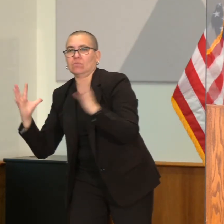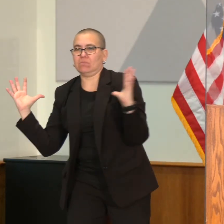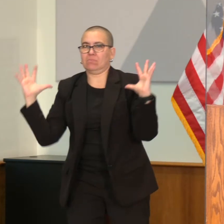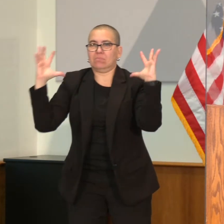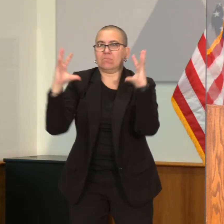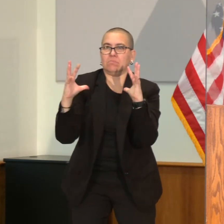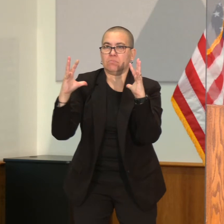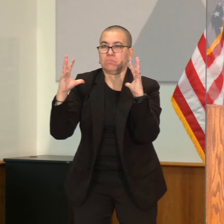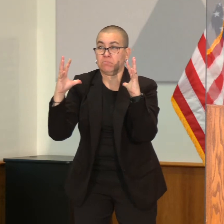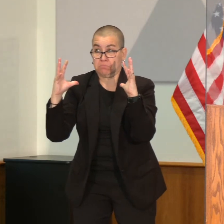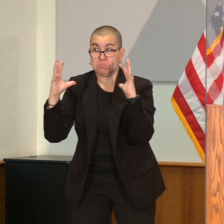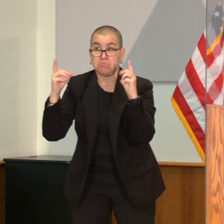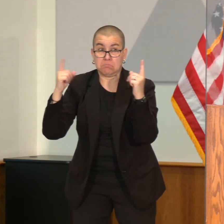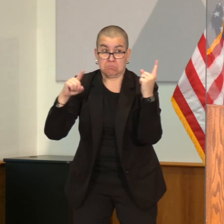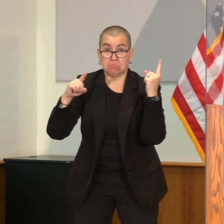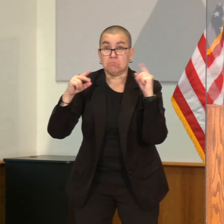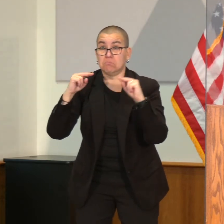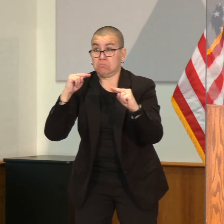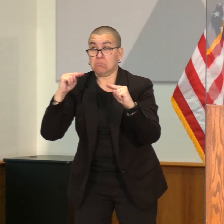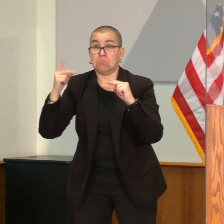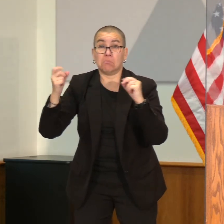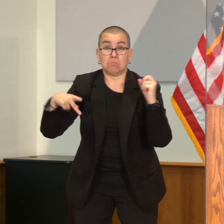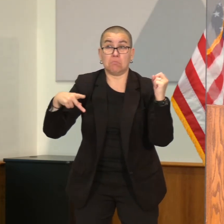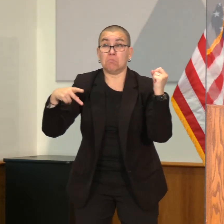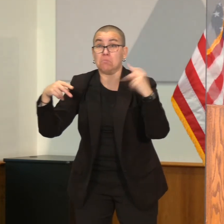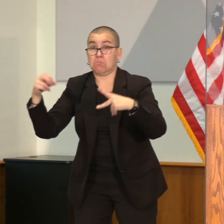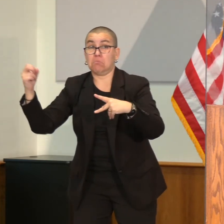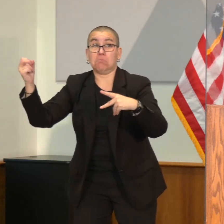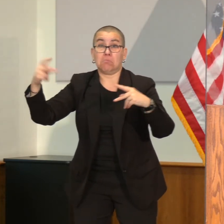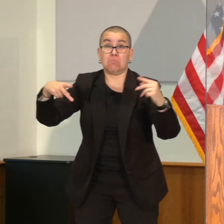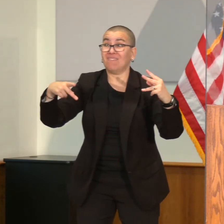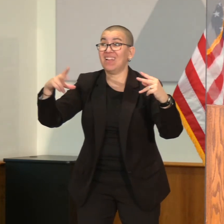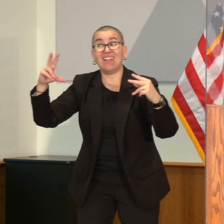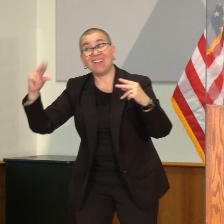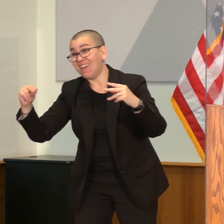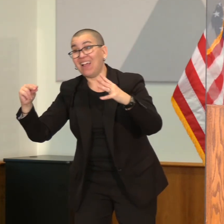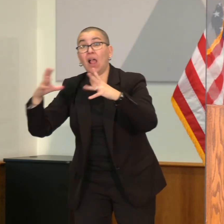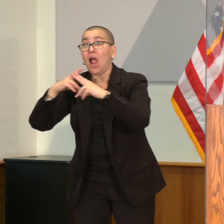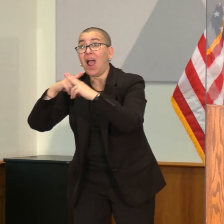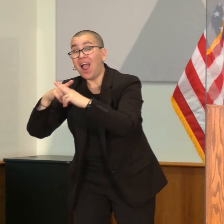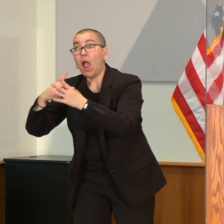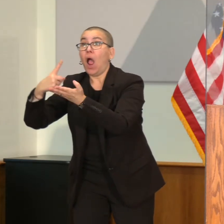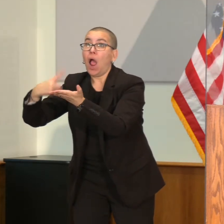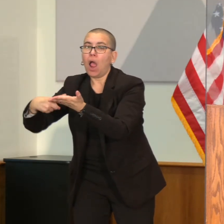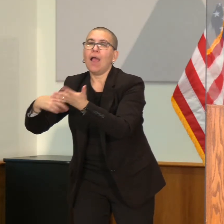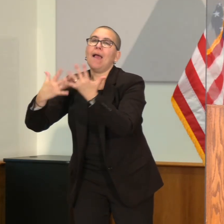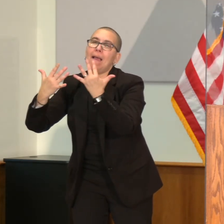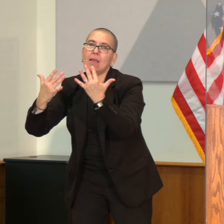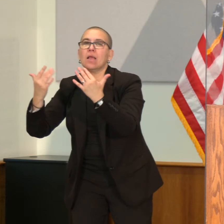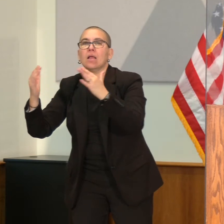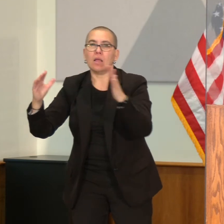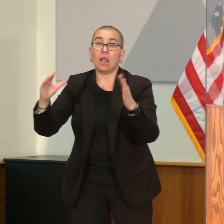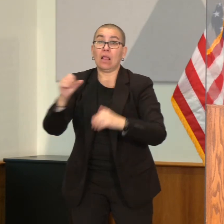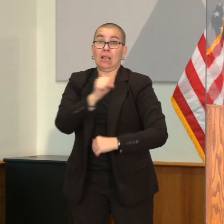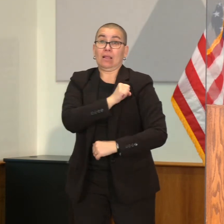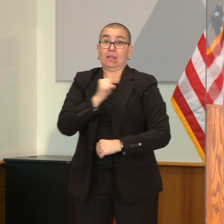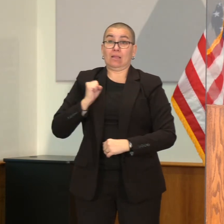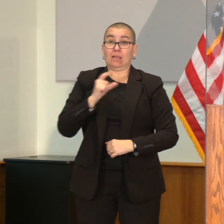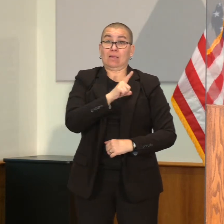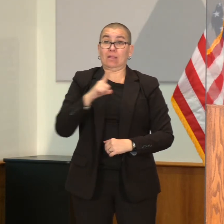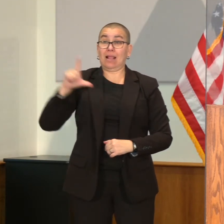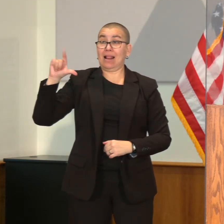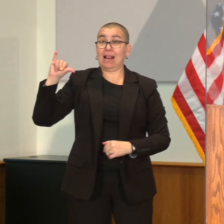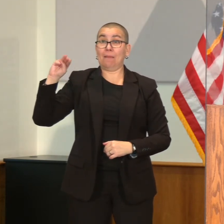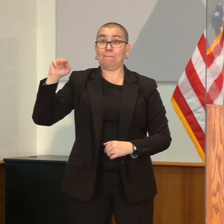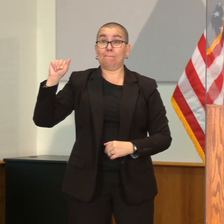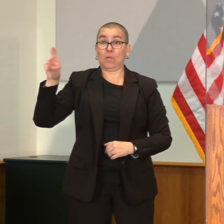there are impasses that develop, then I foresee Senator Limmer contacting Gazelka and saying I can't get anywhere, or